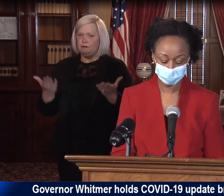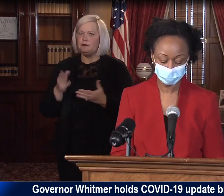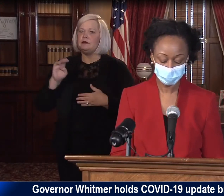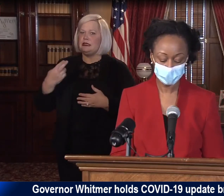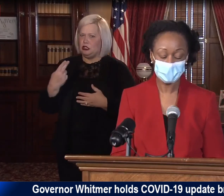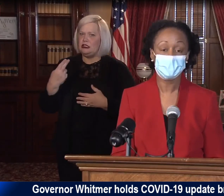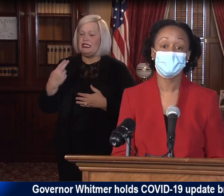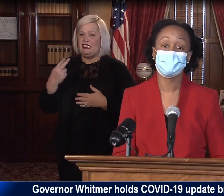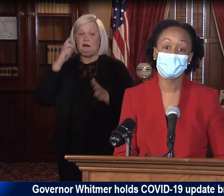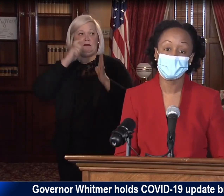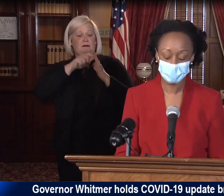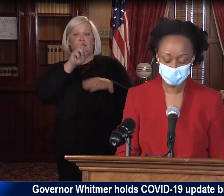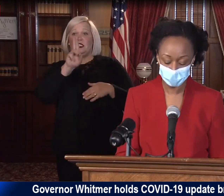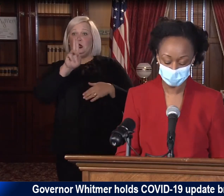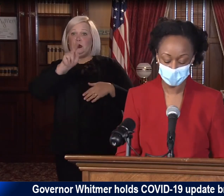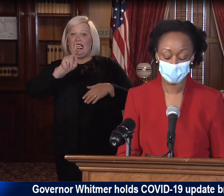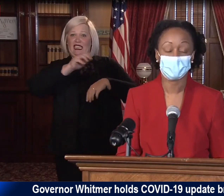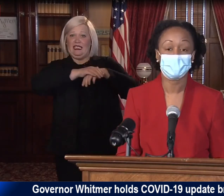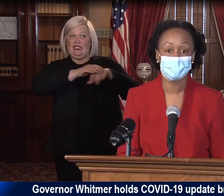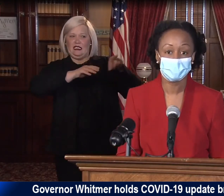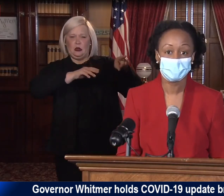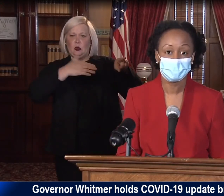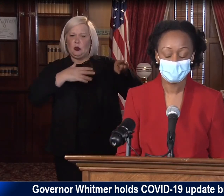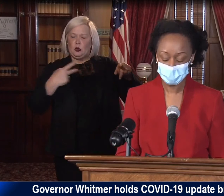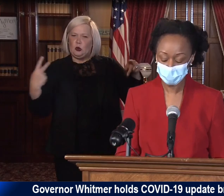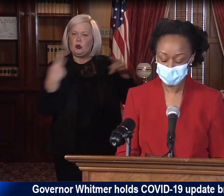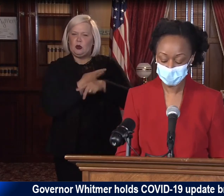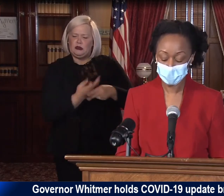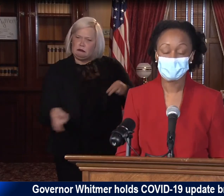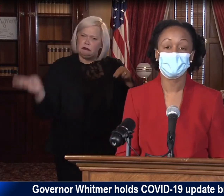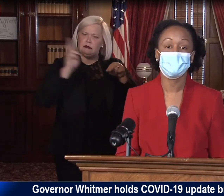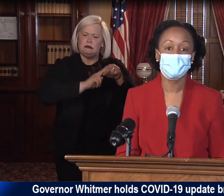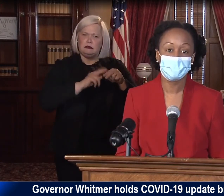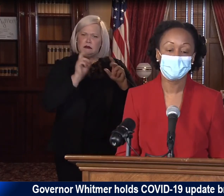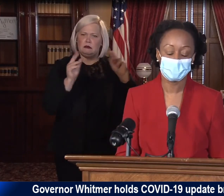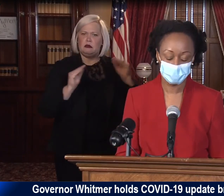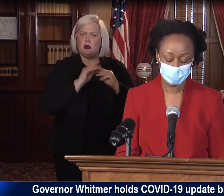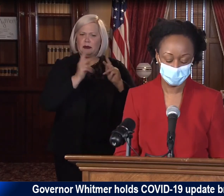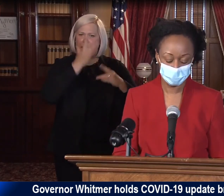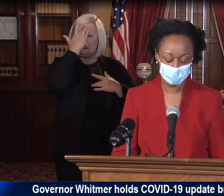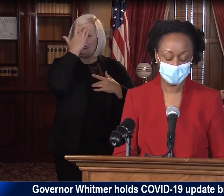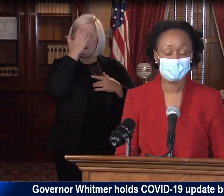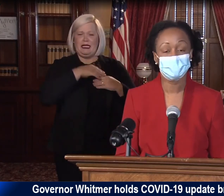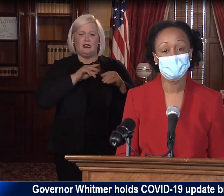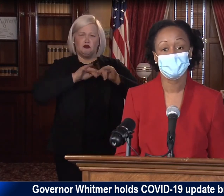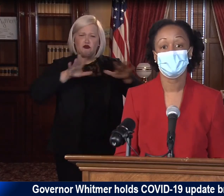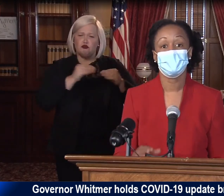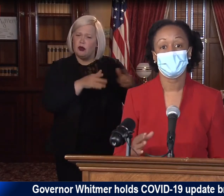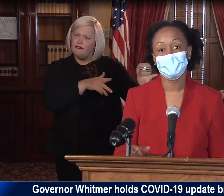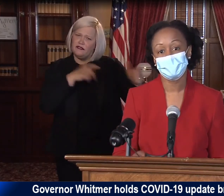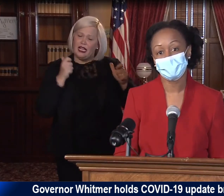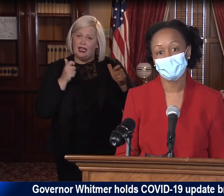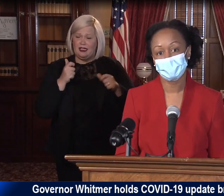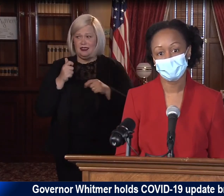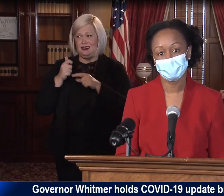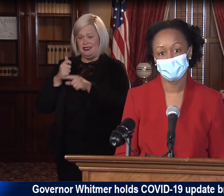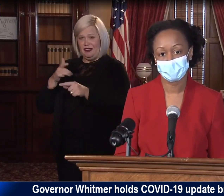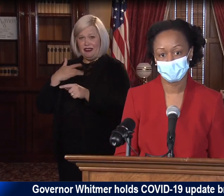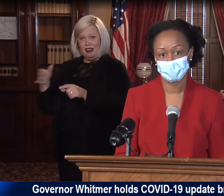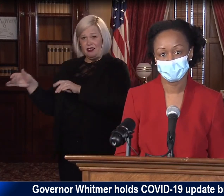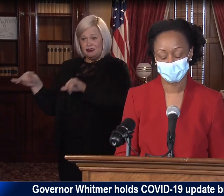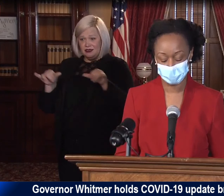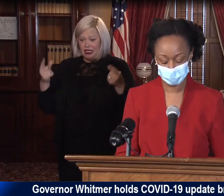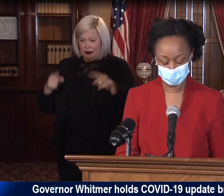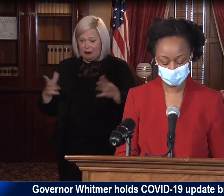there. This variant is transmitted more easily, risking a significant increase in cases,